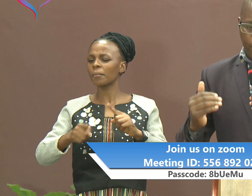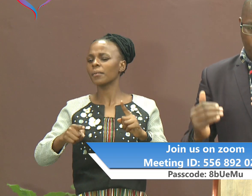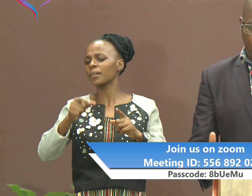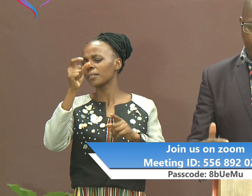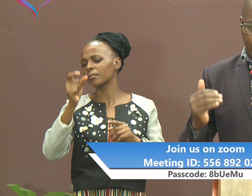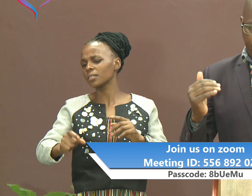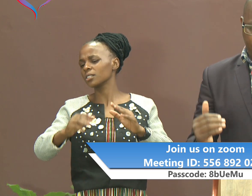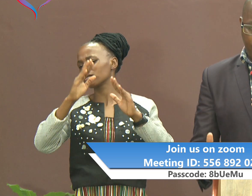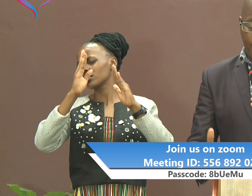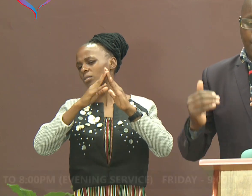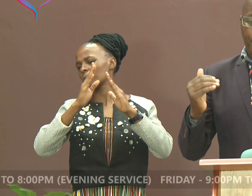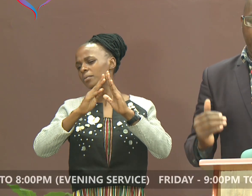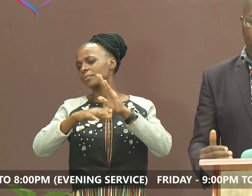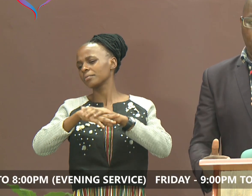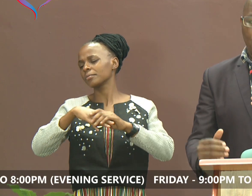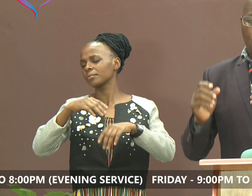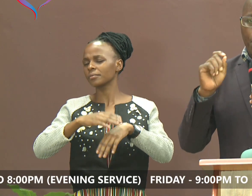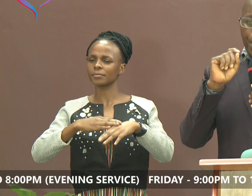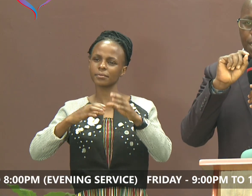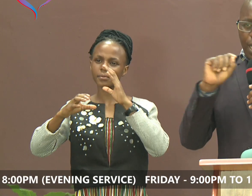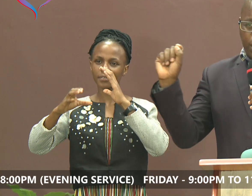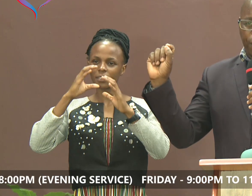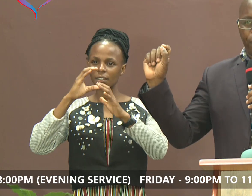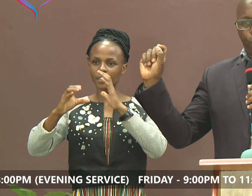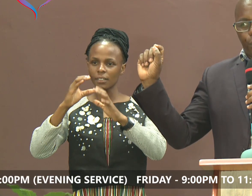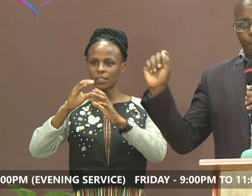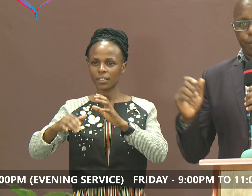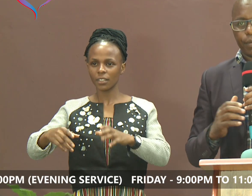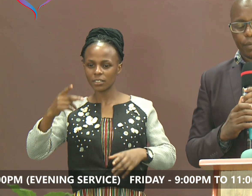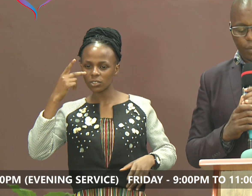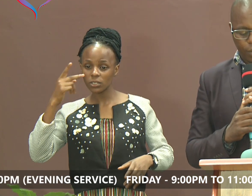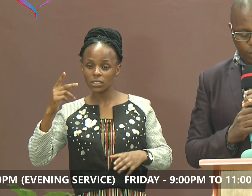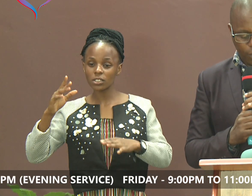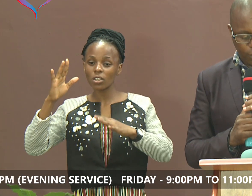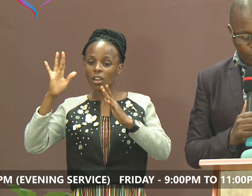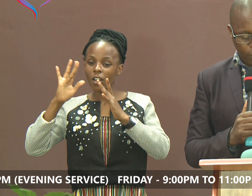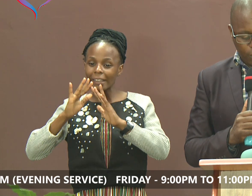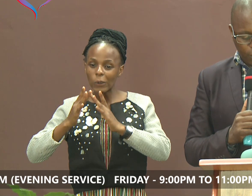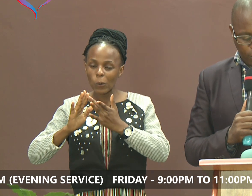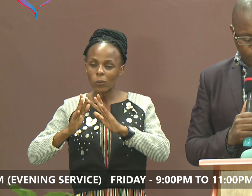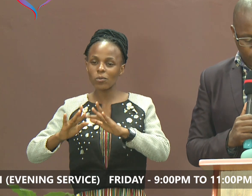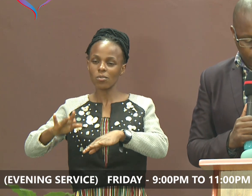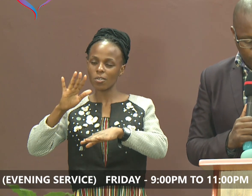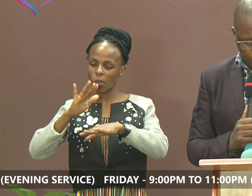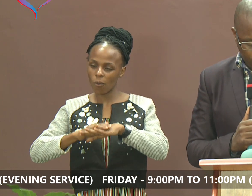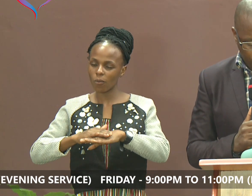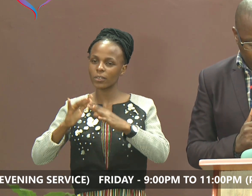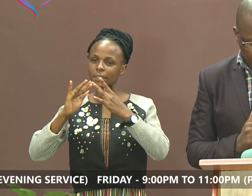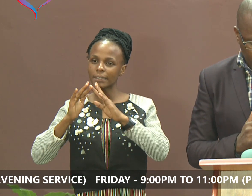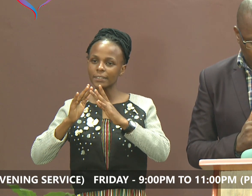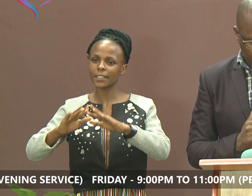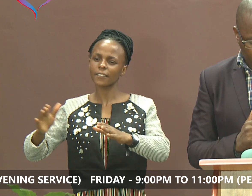naye takomunicate nzina. Nayenga abaddeko omulabi ali active the full day. But for the one at home, they have not communicated to